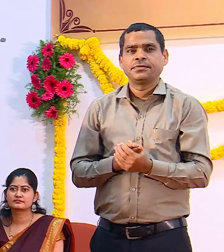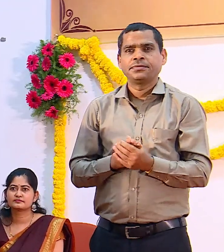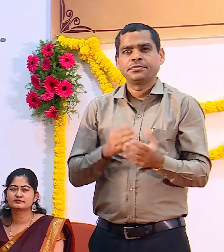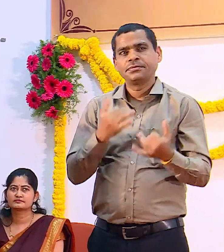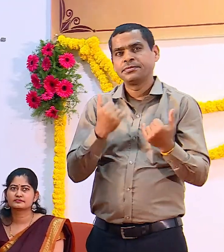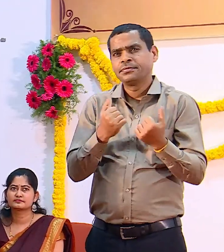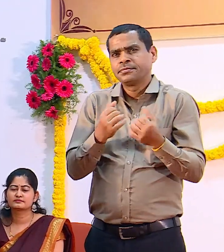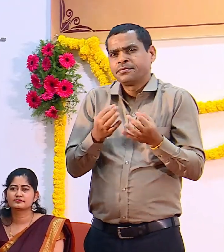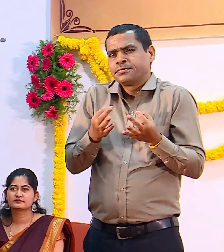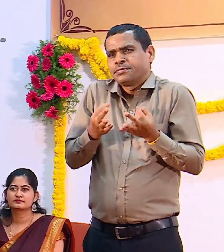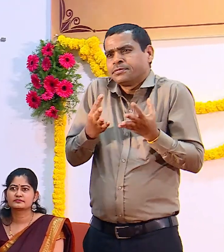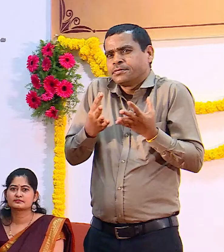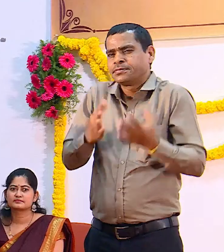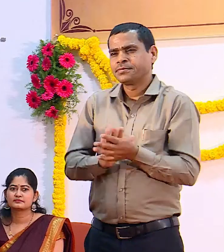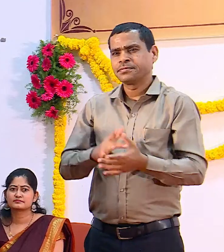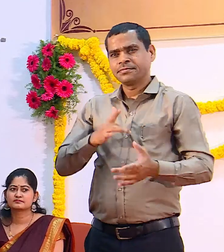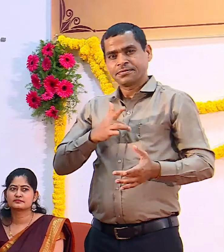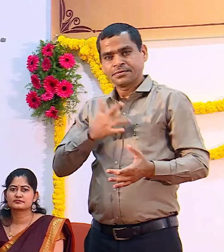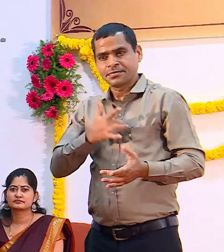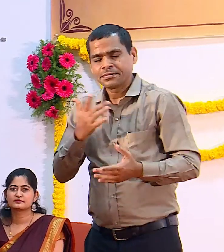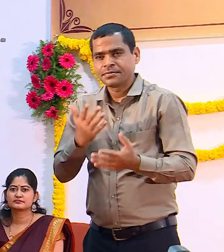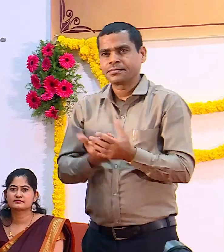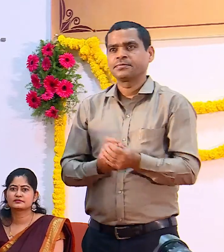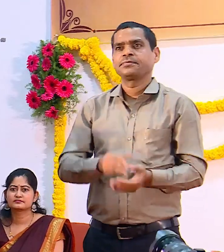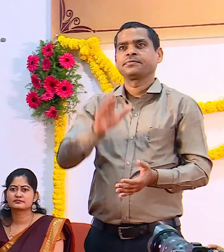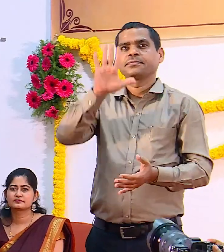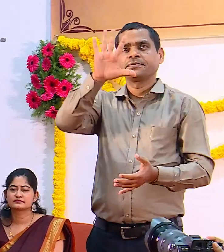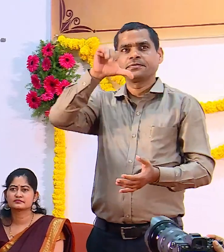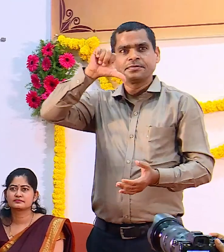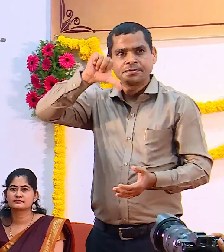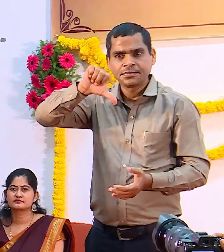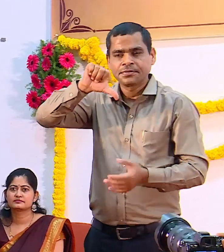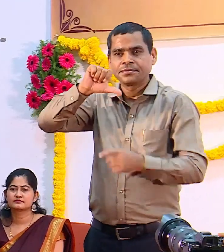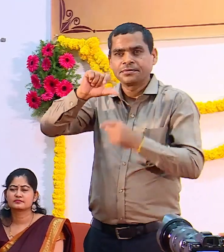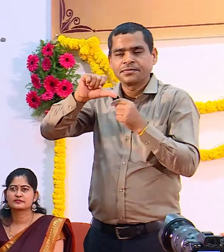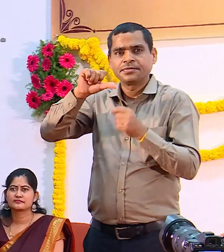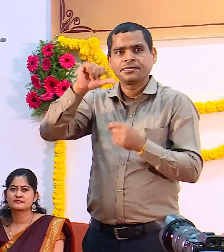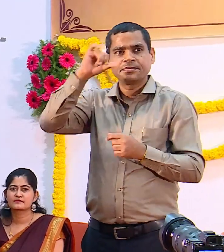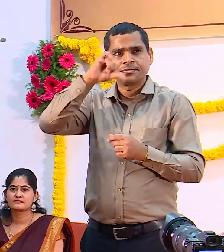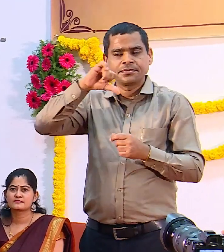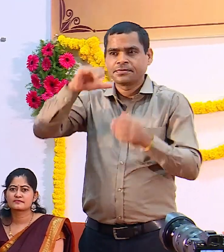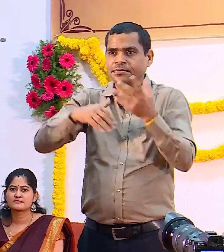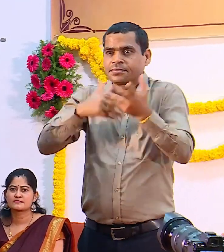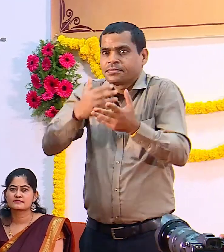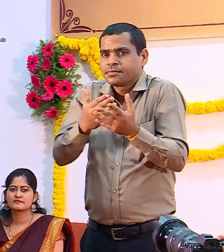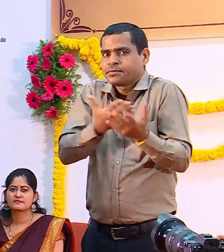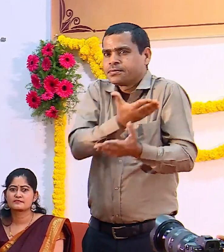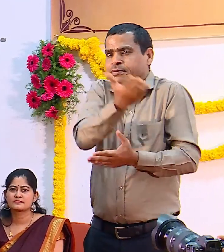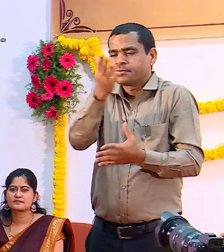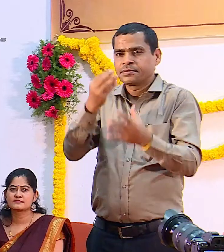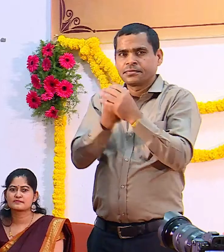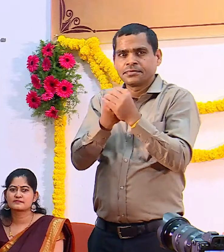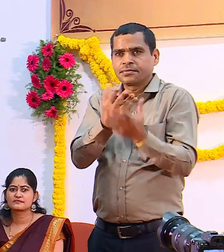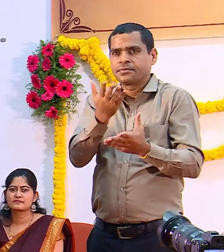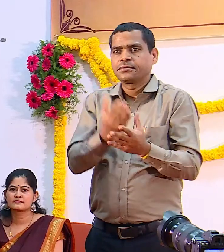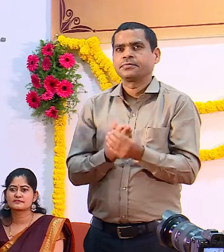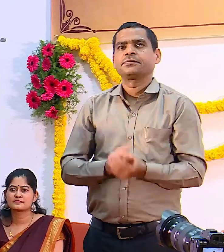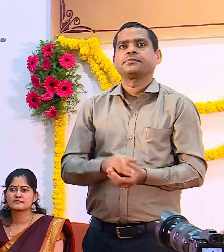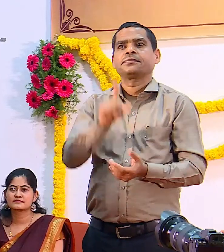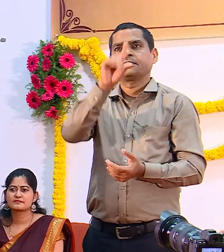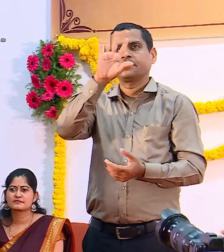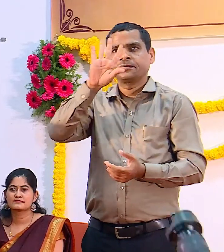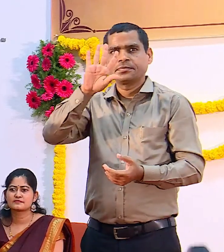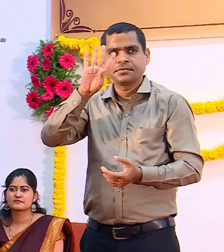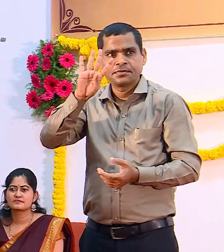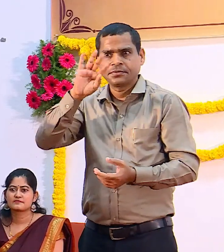In fact, I felt in 59 years that we with a population of 140 crore have only